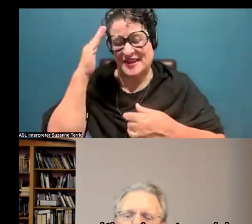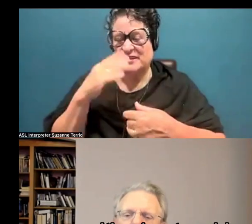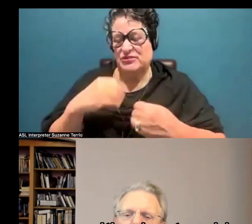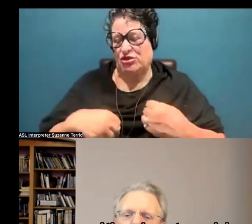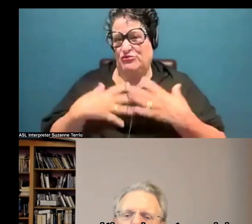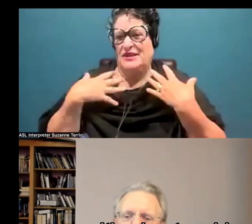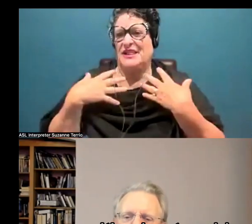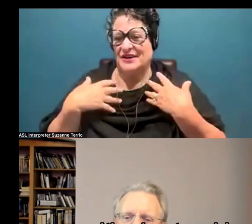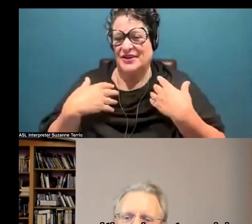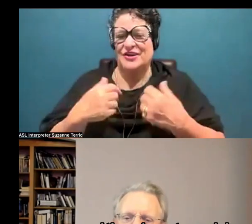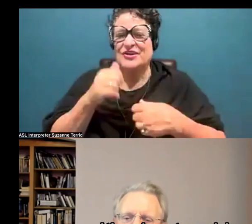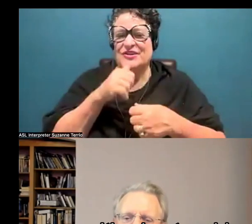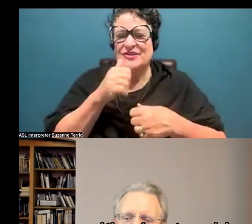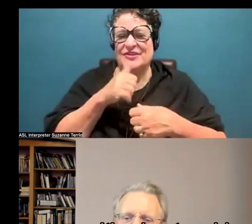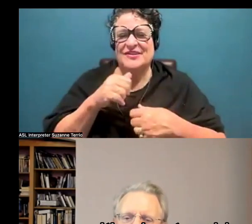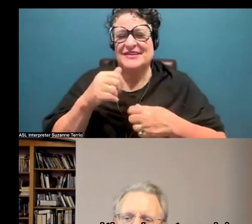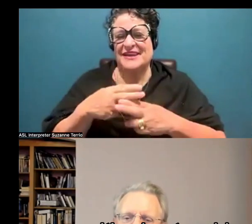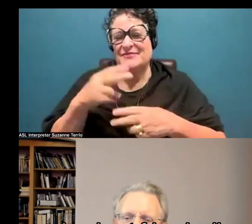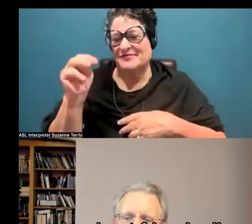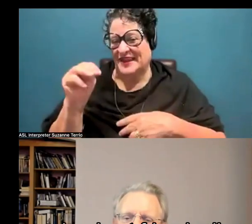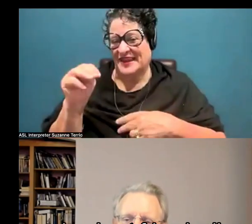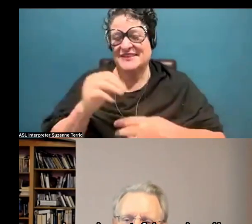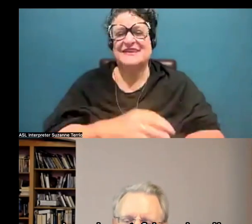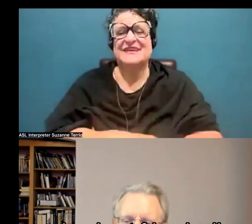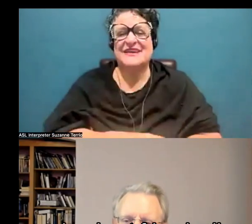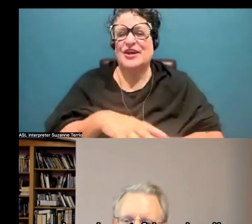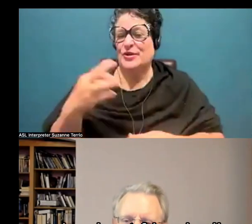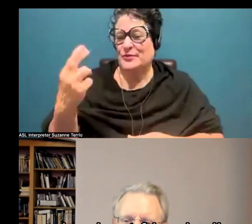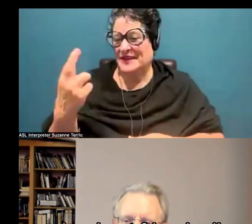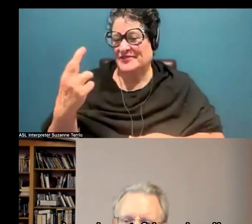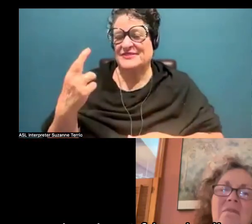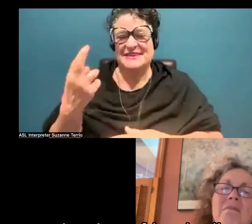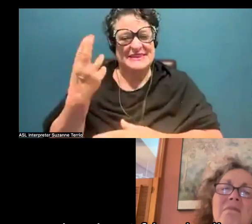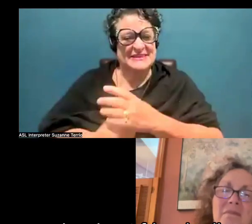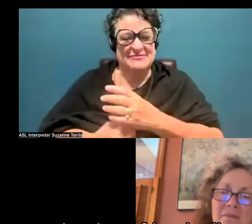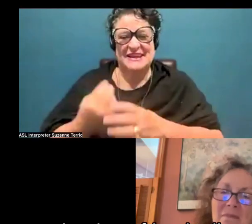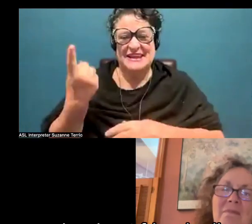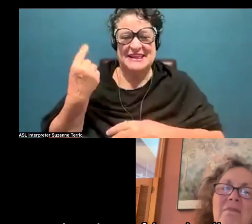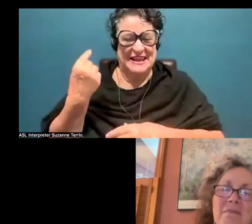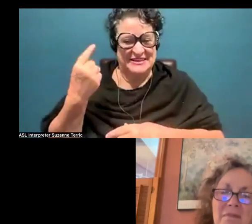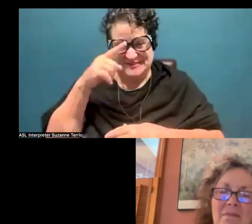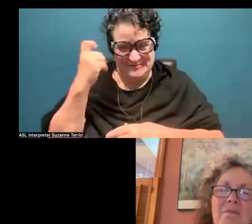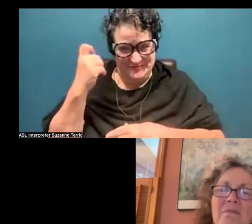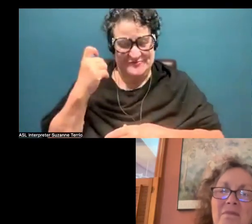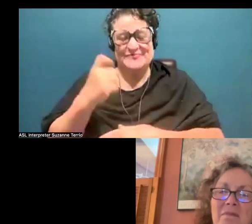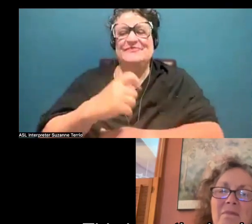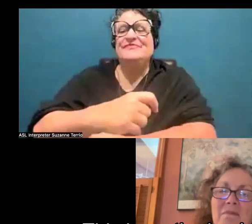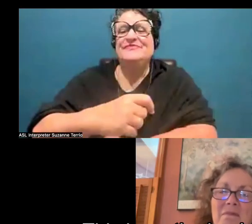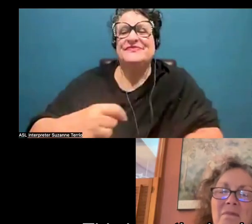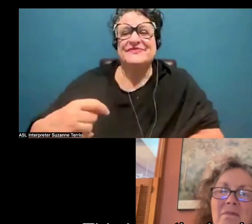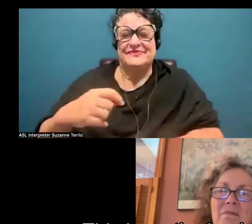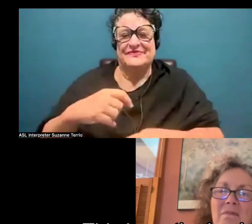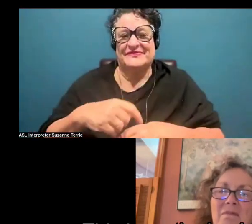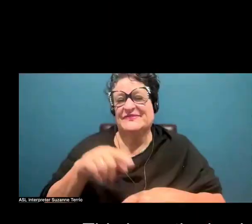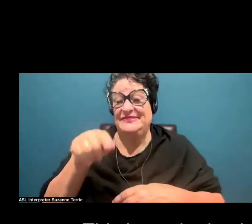about a girl named Nan who her best friends disappeared last summer, and this summer, this is